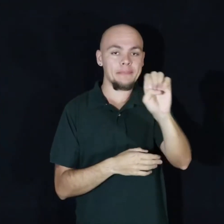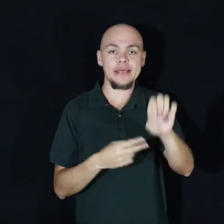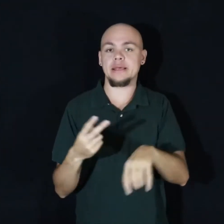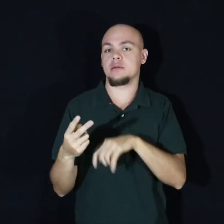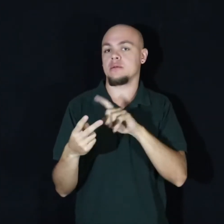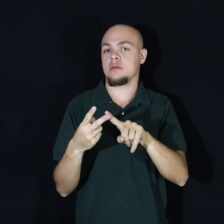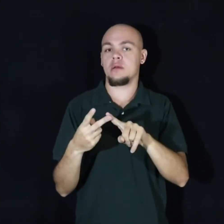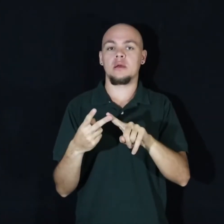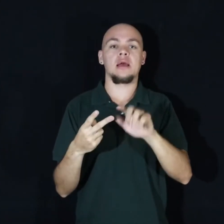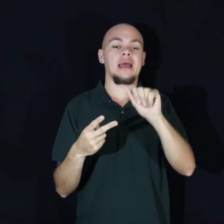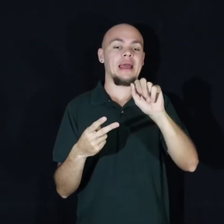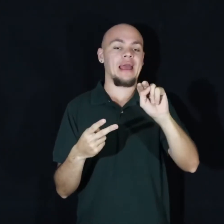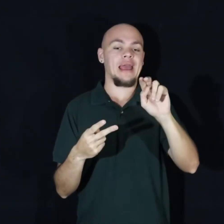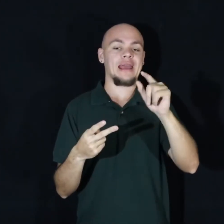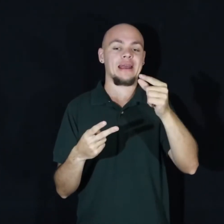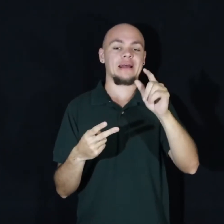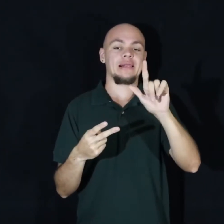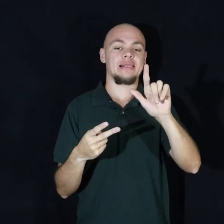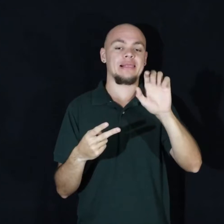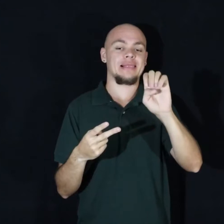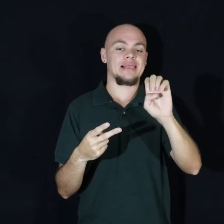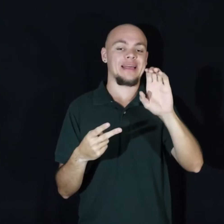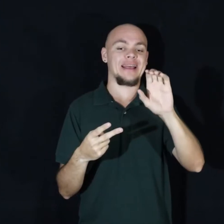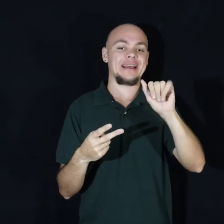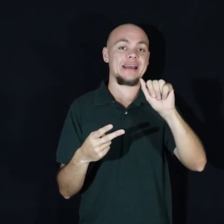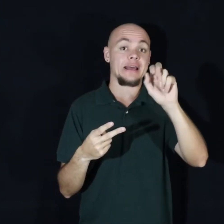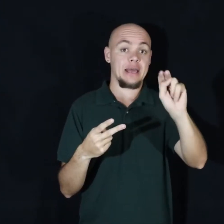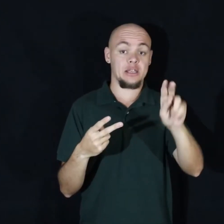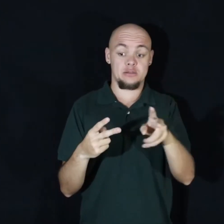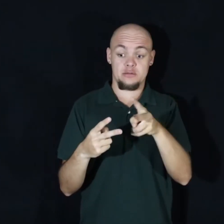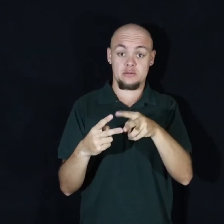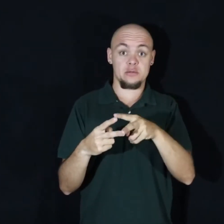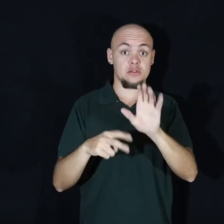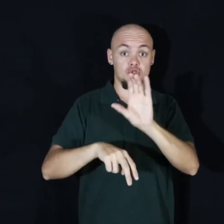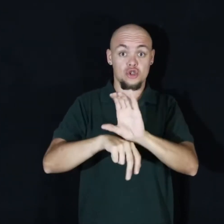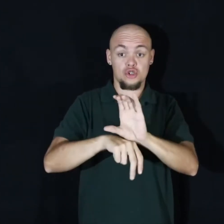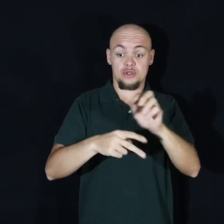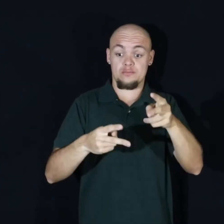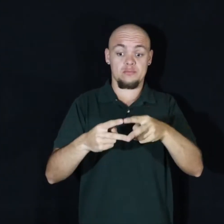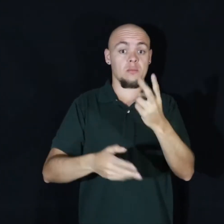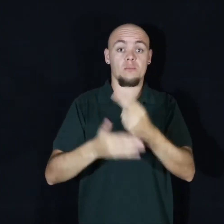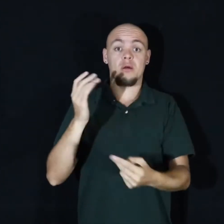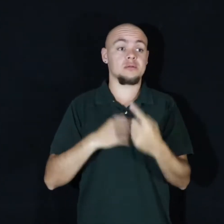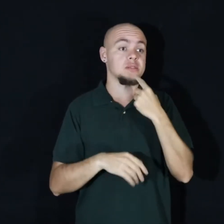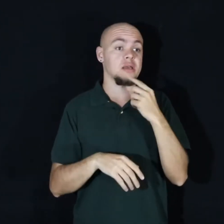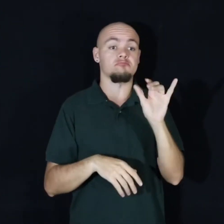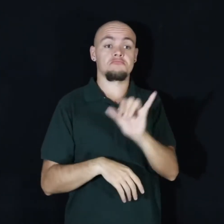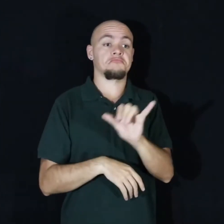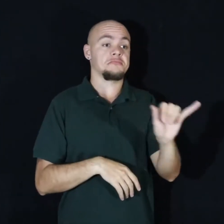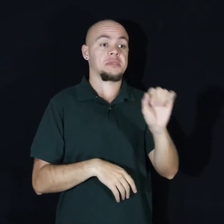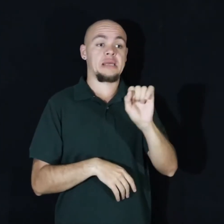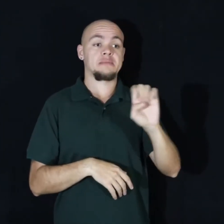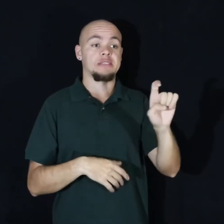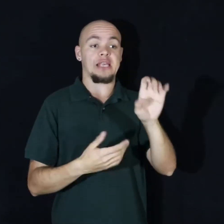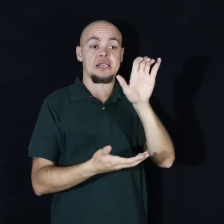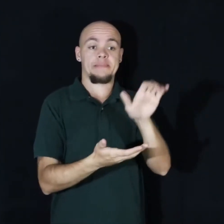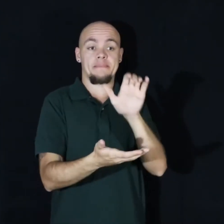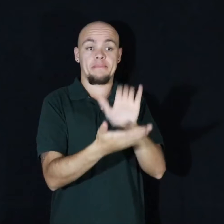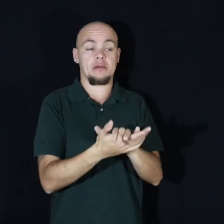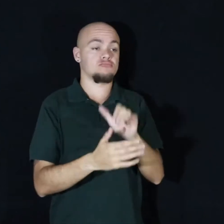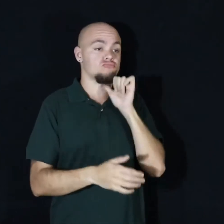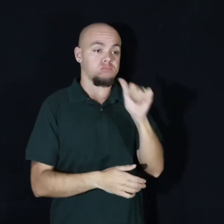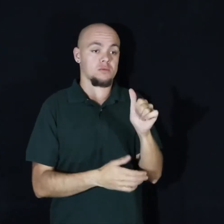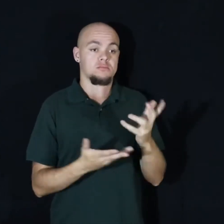denominations right now, like the AME or the Anglican Church or some of the other churches who are like, no, we don't